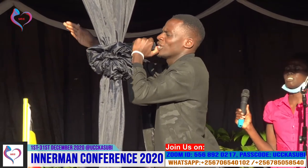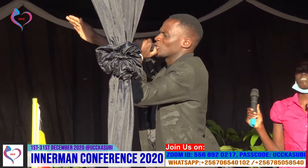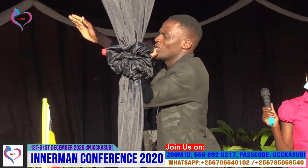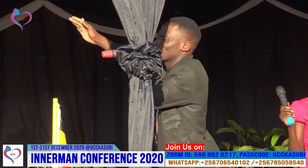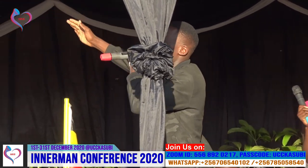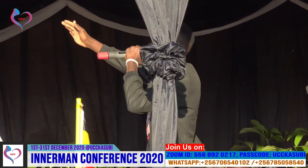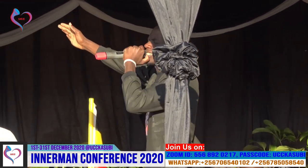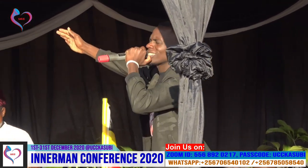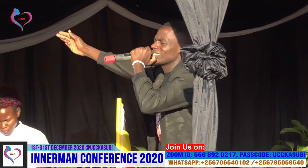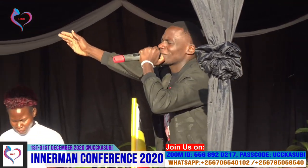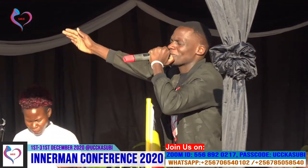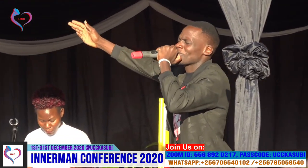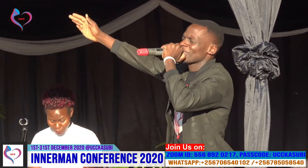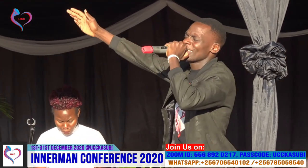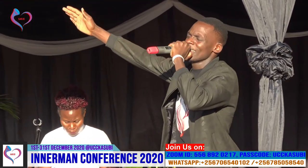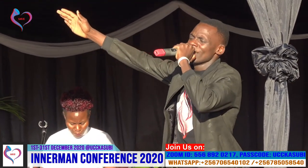according to his heart.